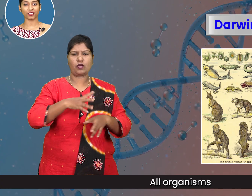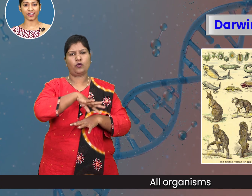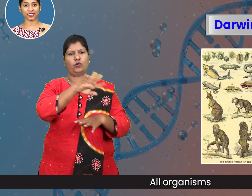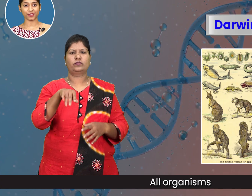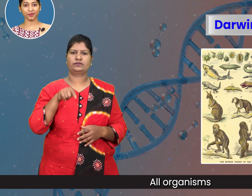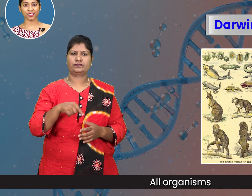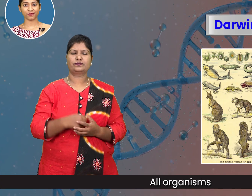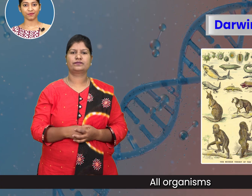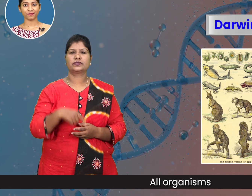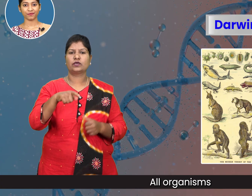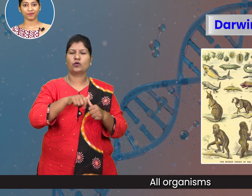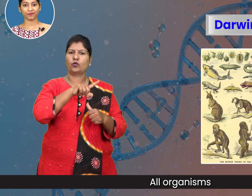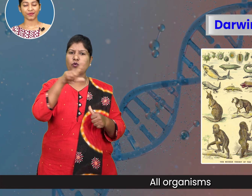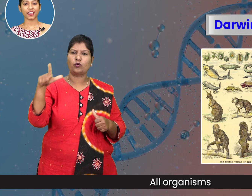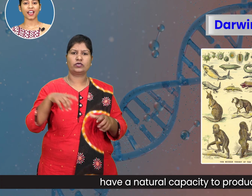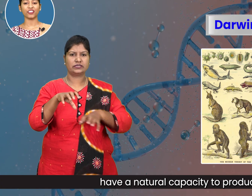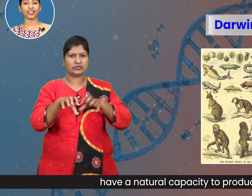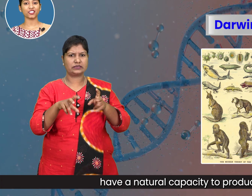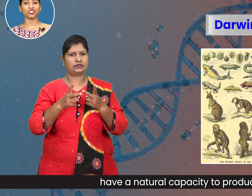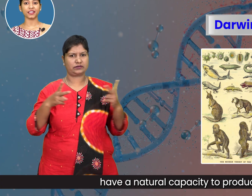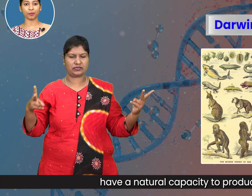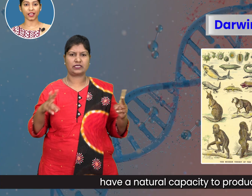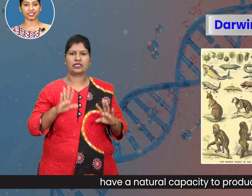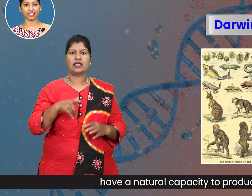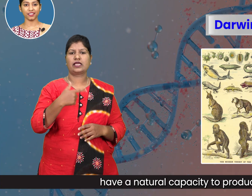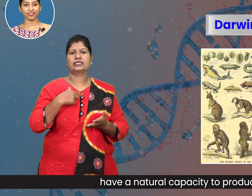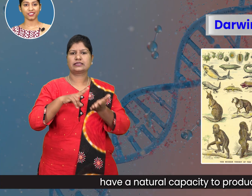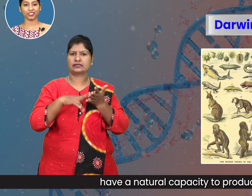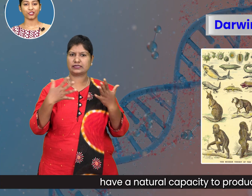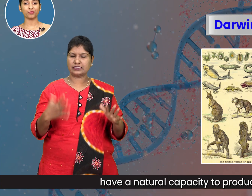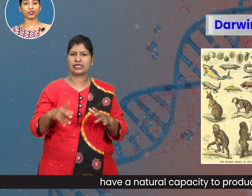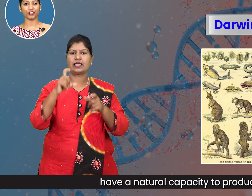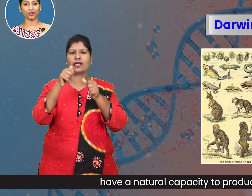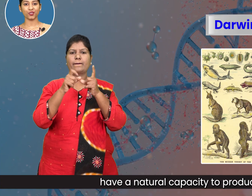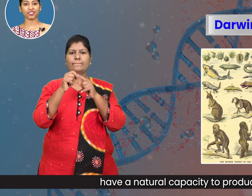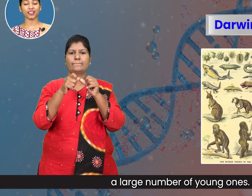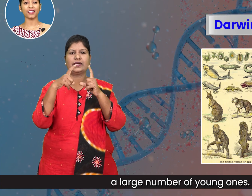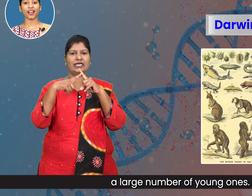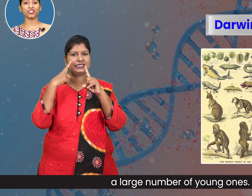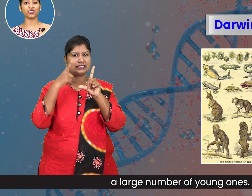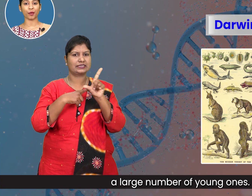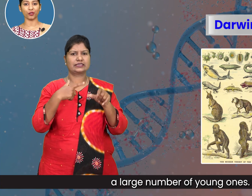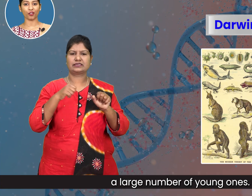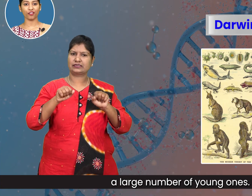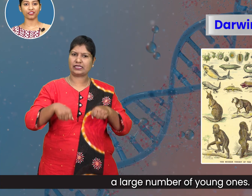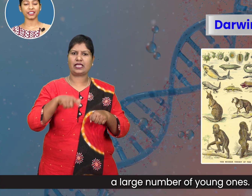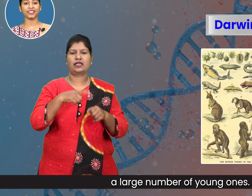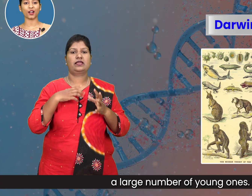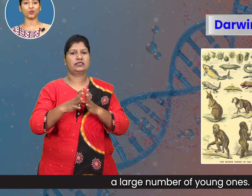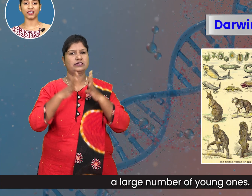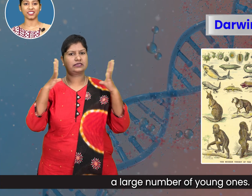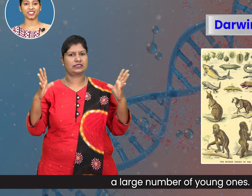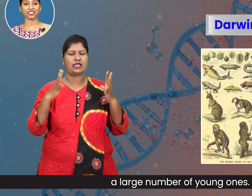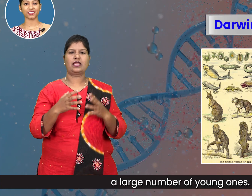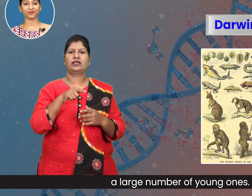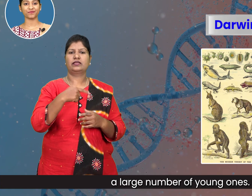All organisms have a natural capacity to produce a large number of